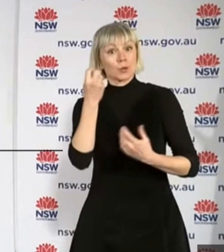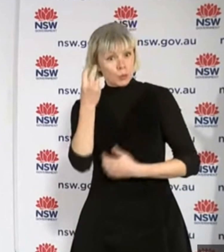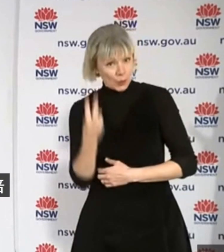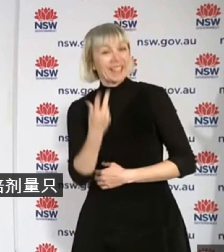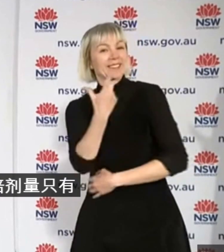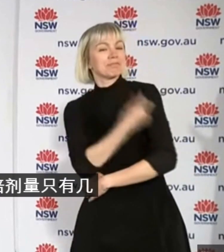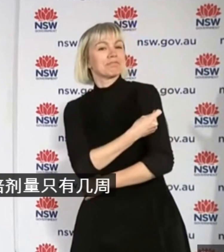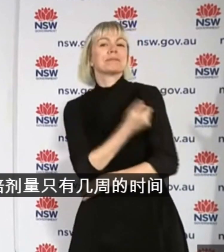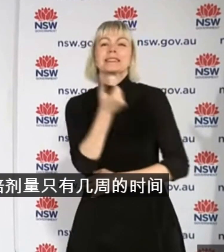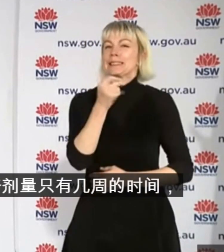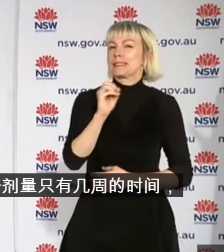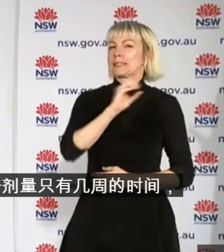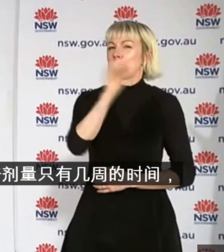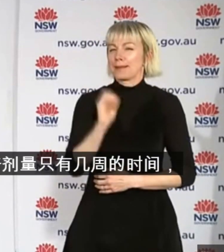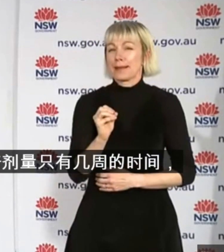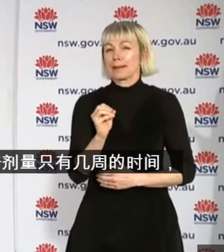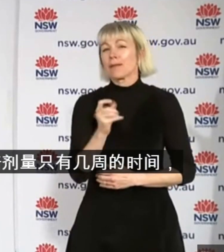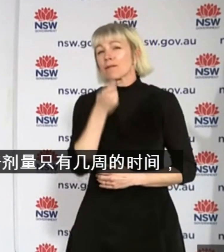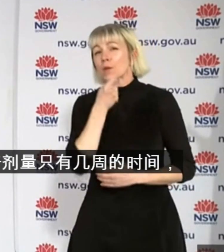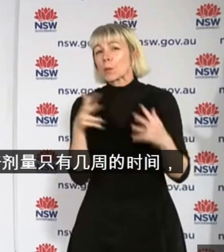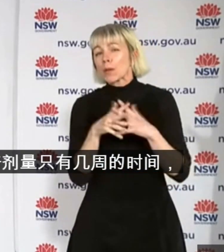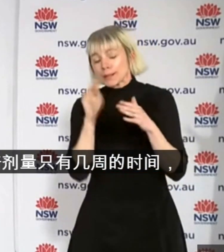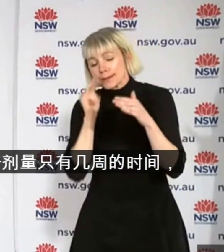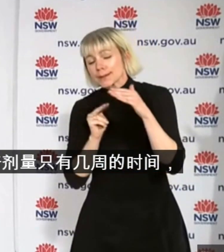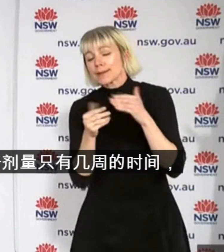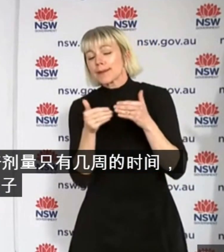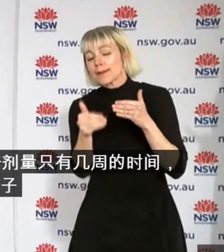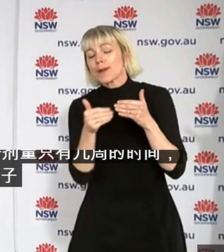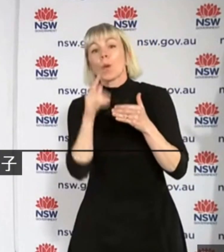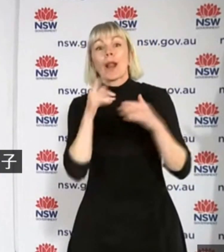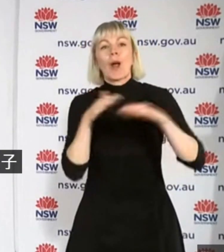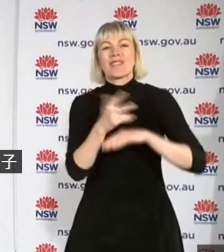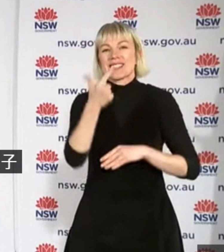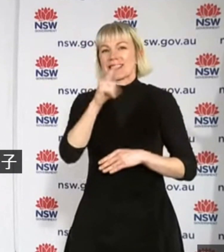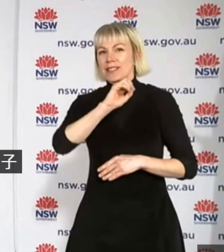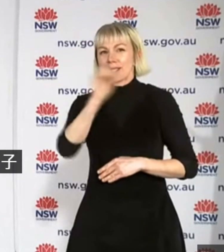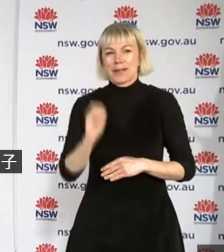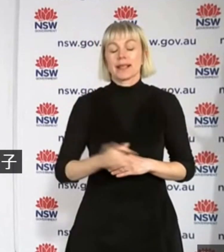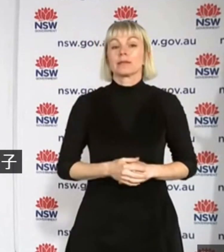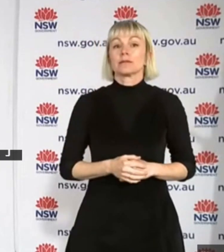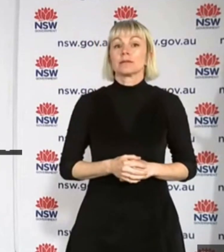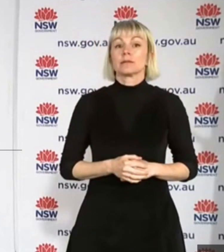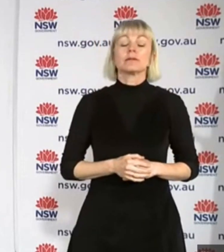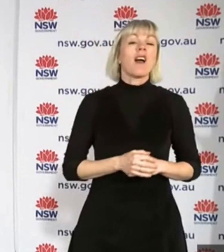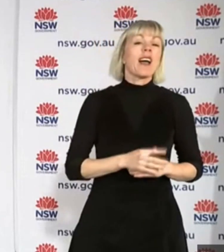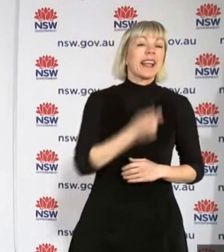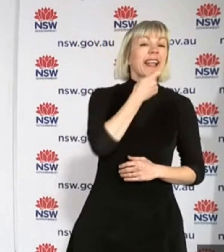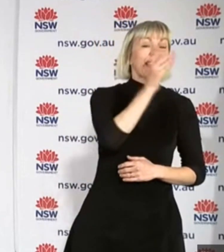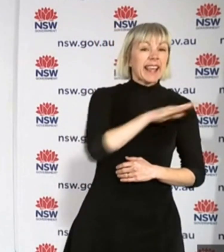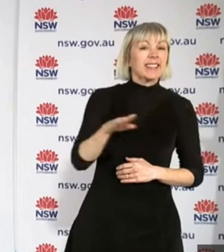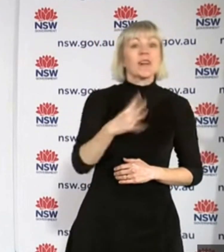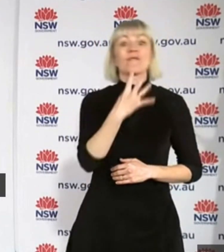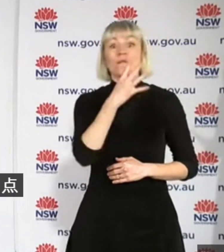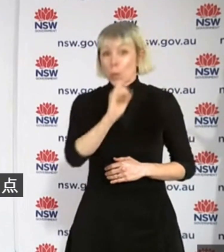weeks away from having that 70% double dose. And 12 to 15-year-olds already, 40% have received their first dose, which is